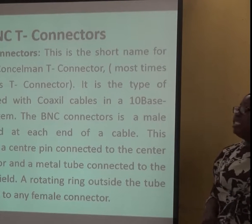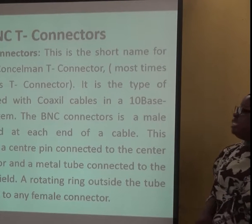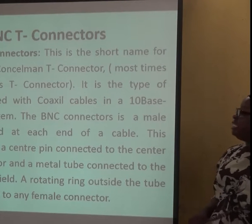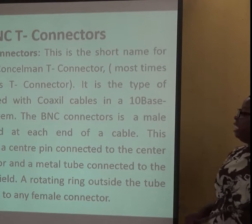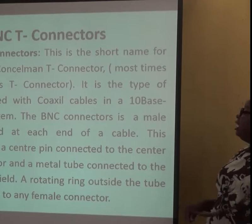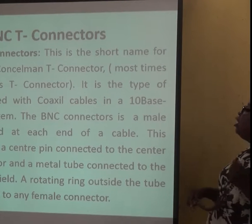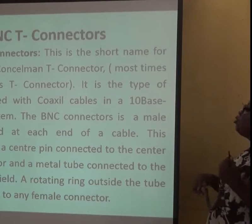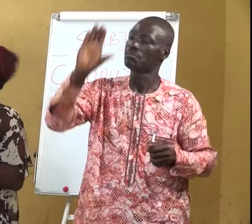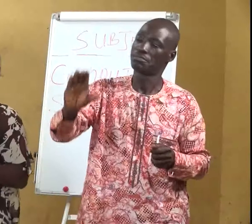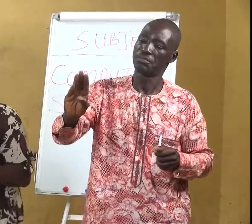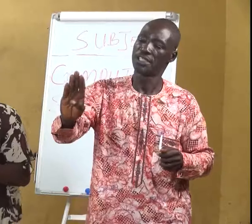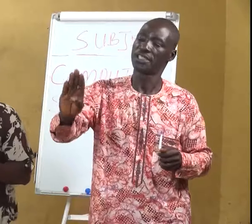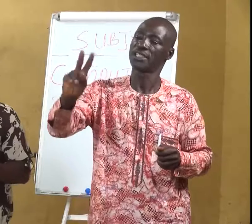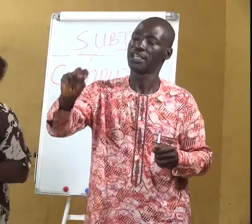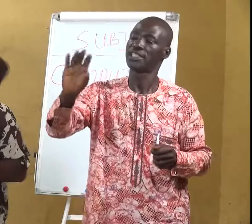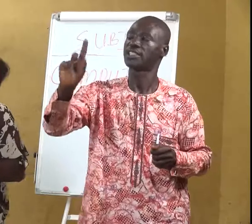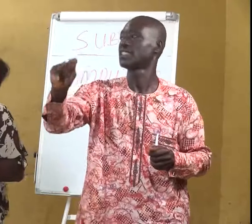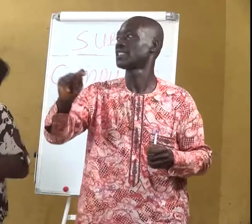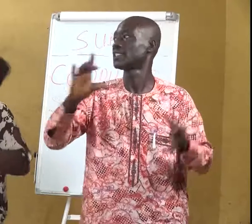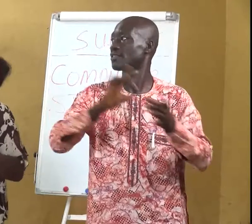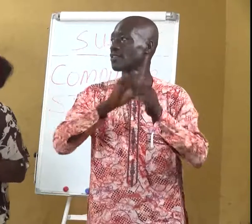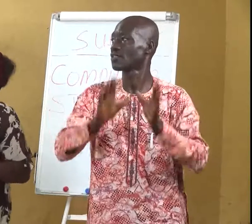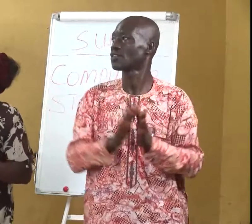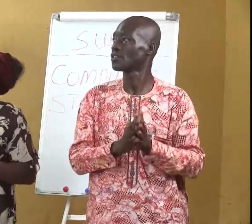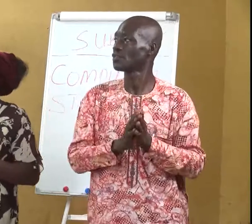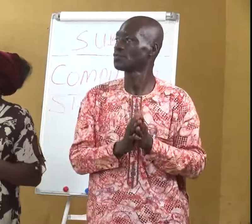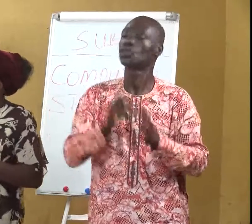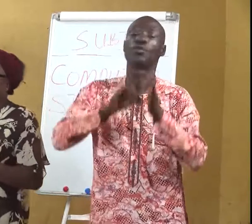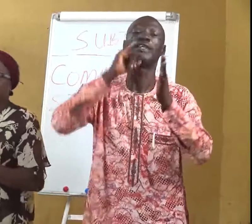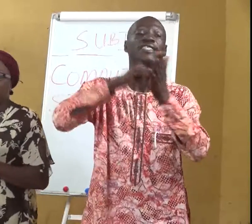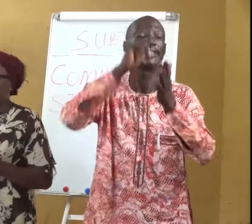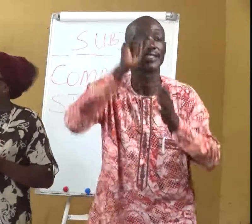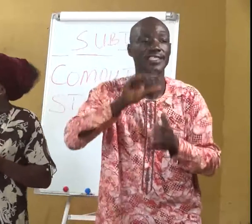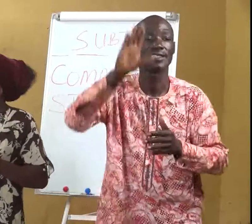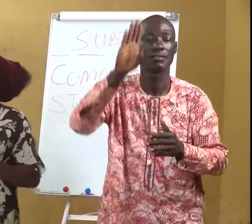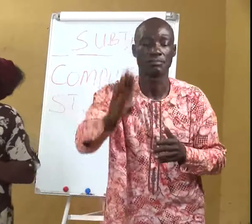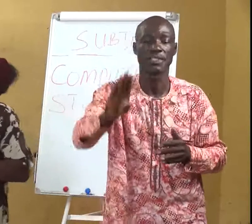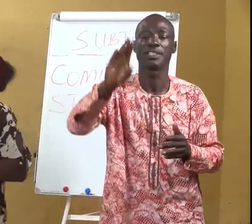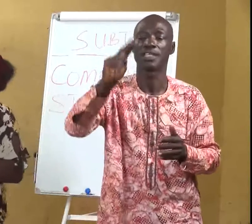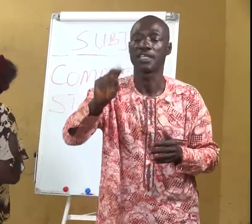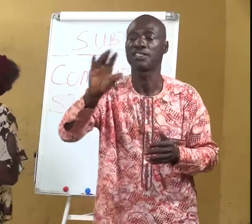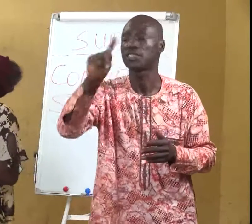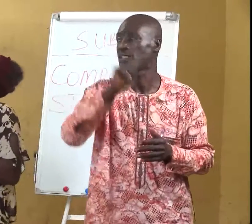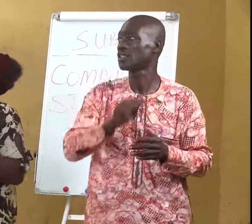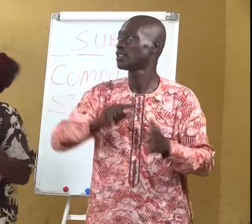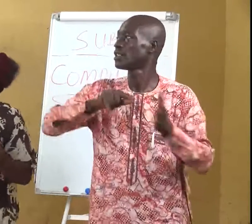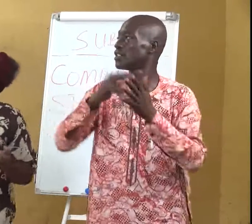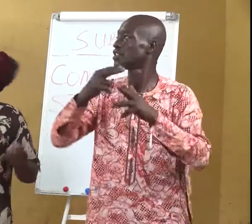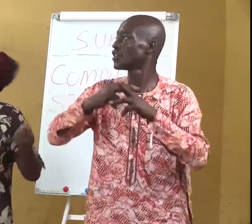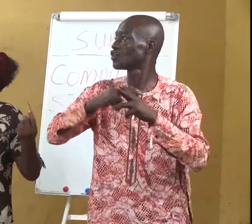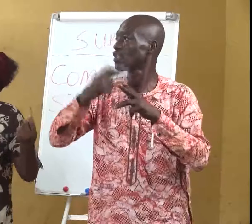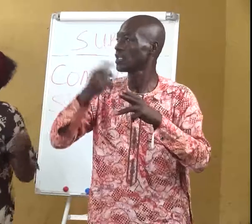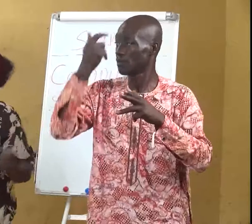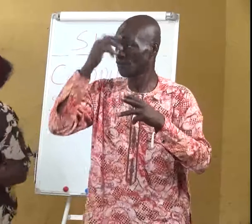is BSCT connector. What do you understand by BSCT connector? I said this is the short name